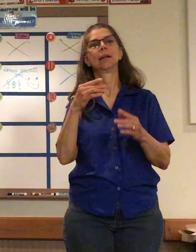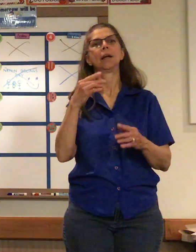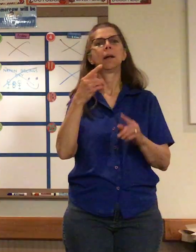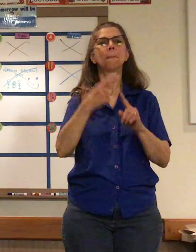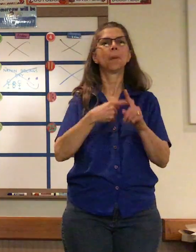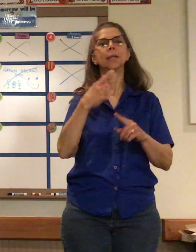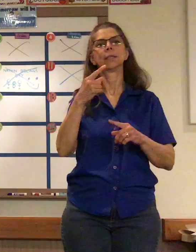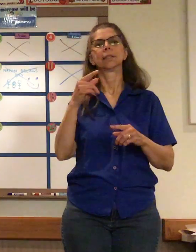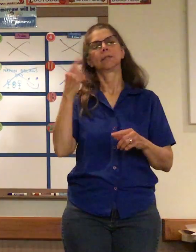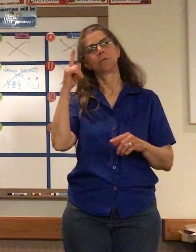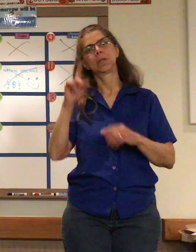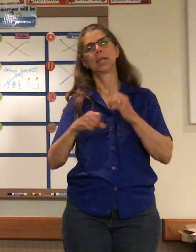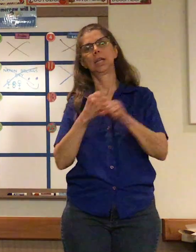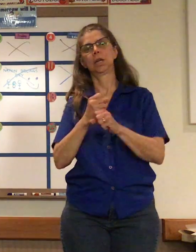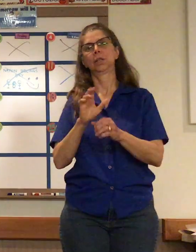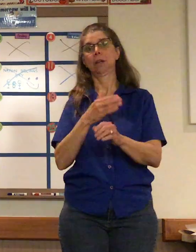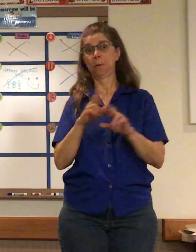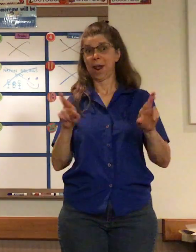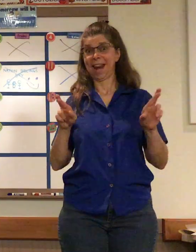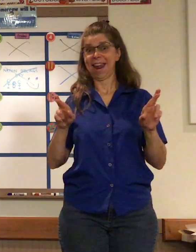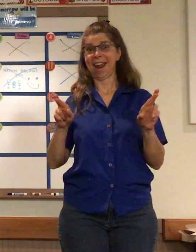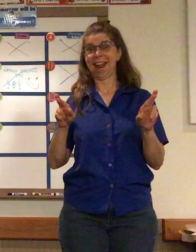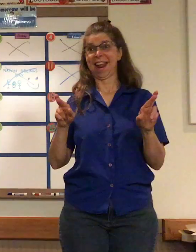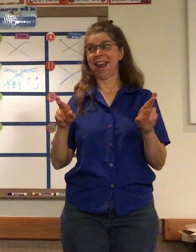song. You guys ready?